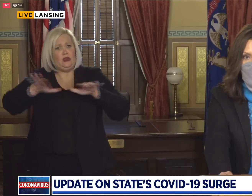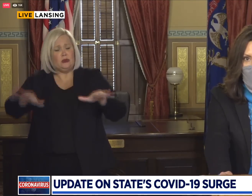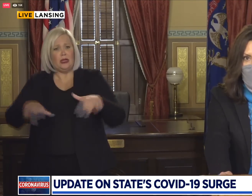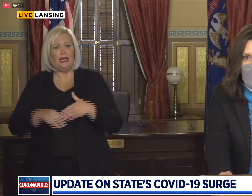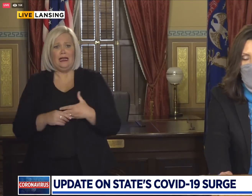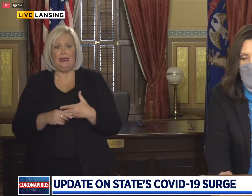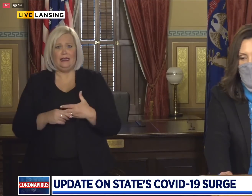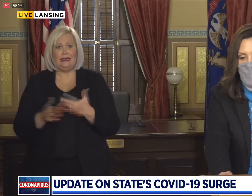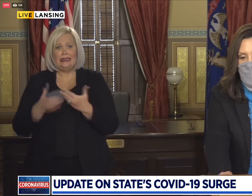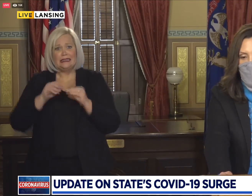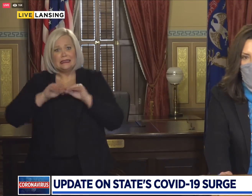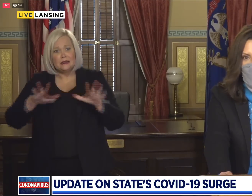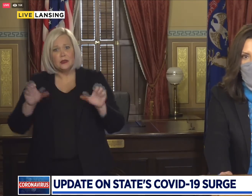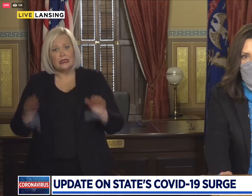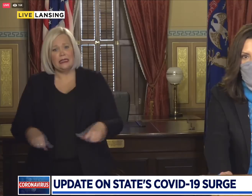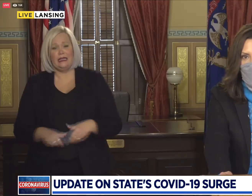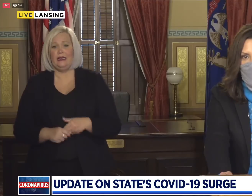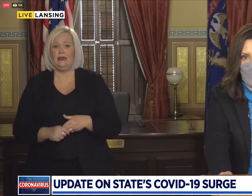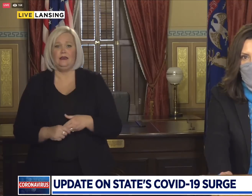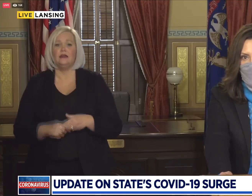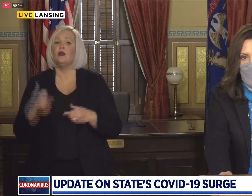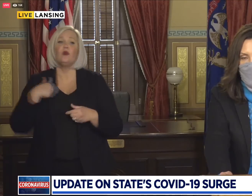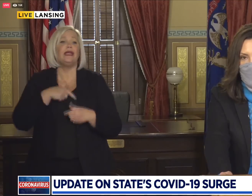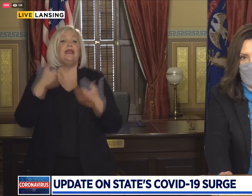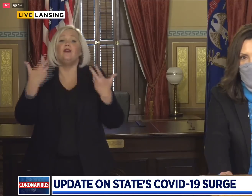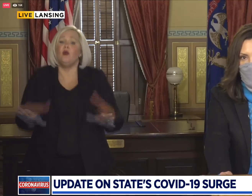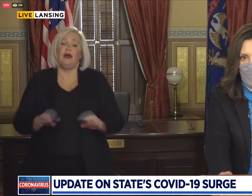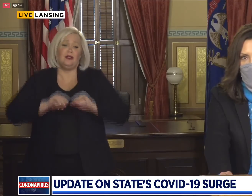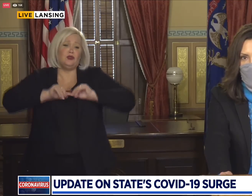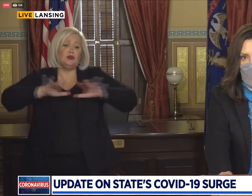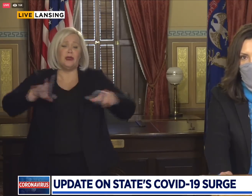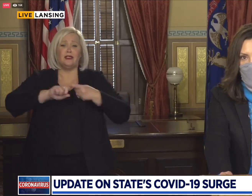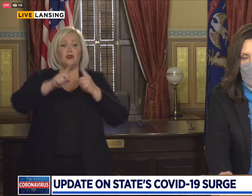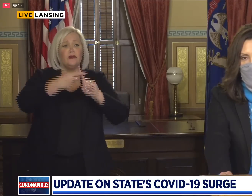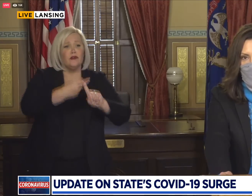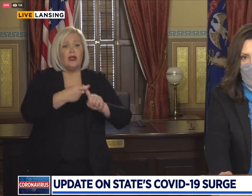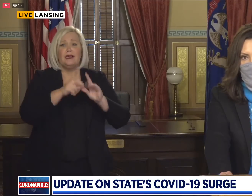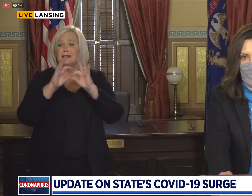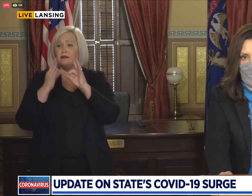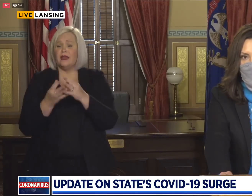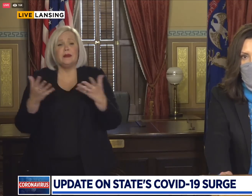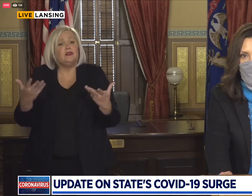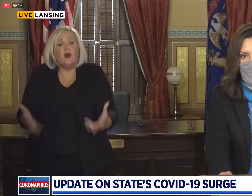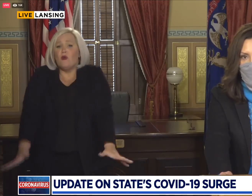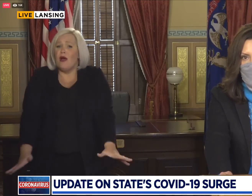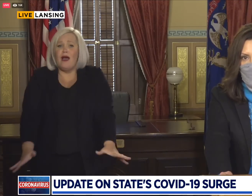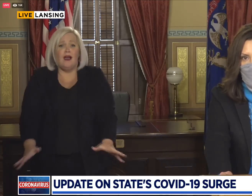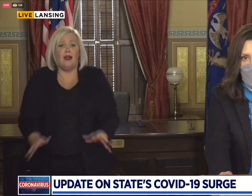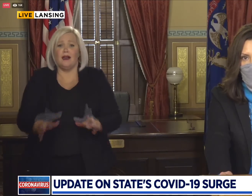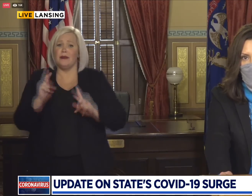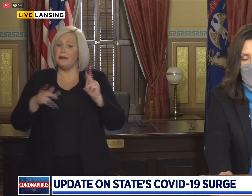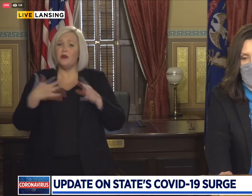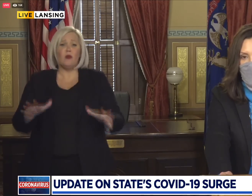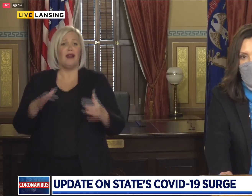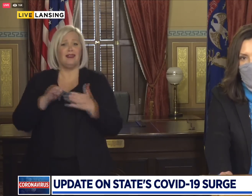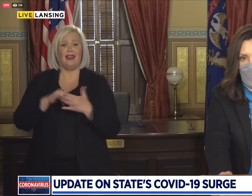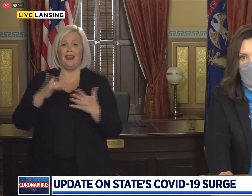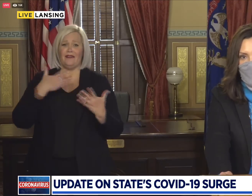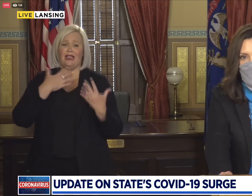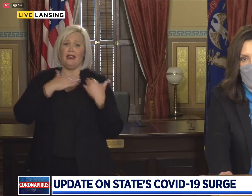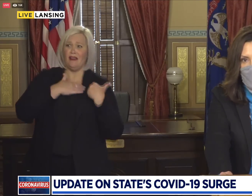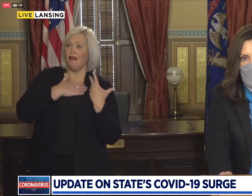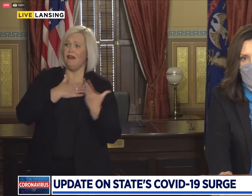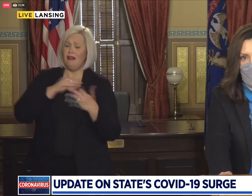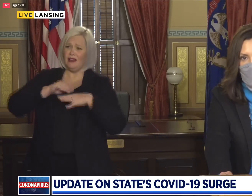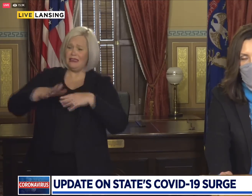for spread. No one wants to spread this disease to their friend or their loved one. None of us wants to do that. And every one